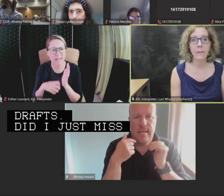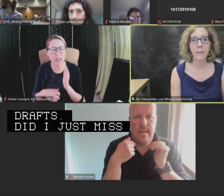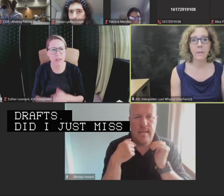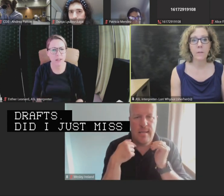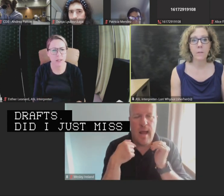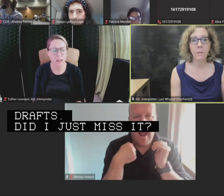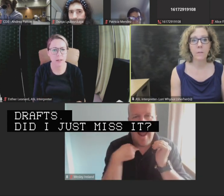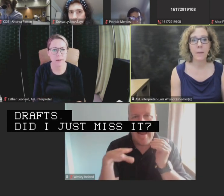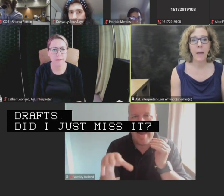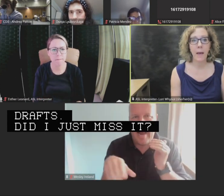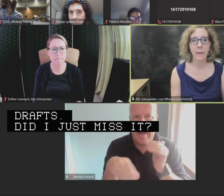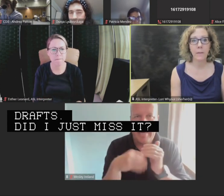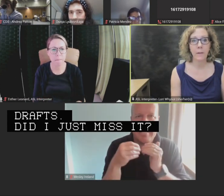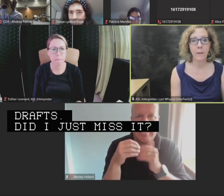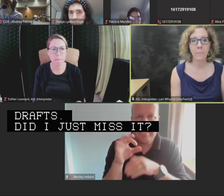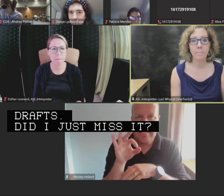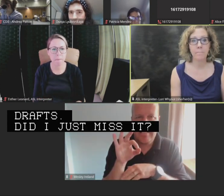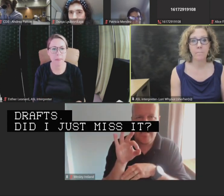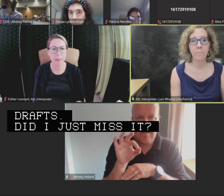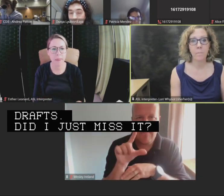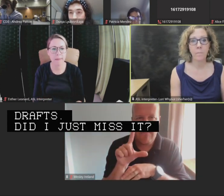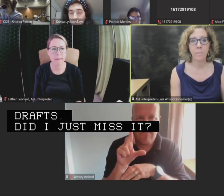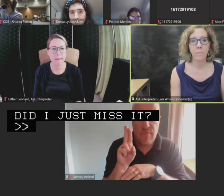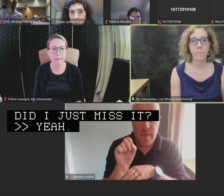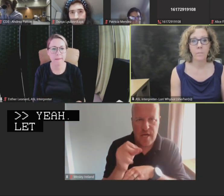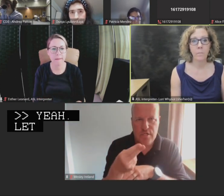Yeah, I did, let me add,